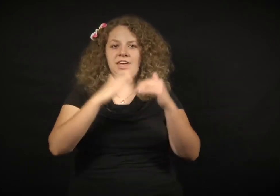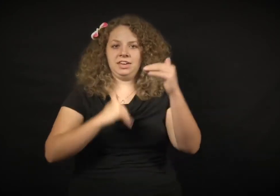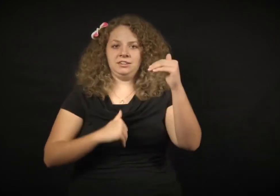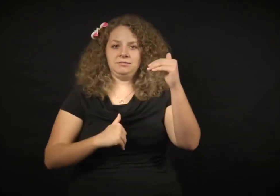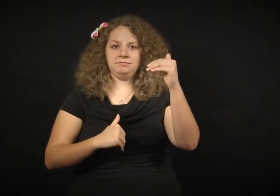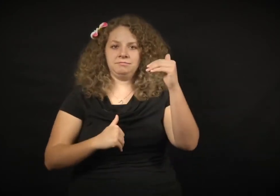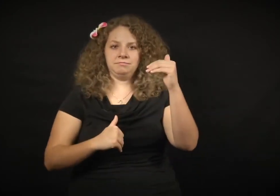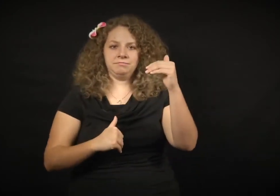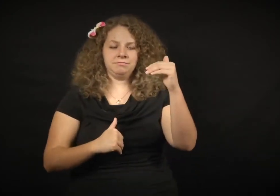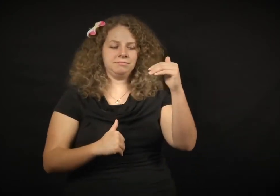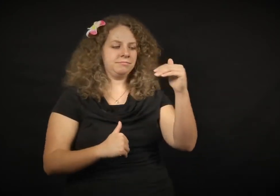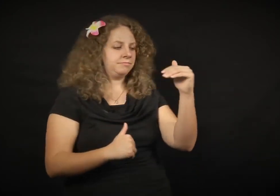Than.